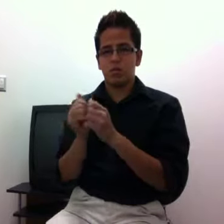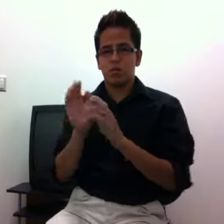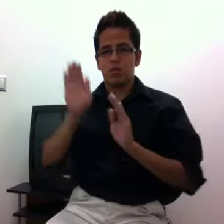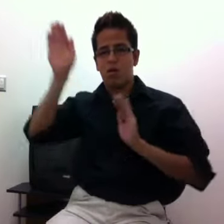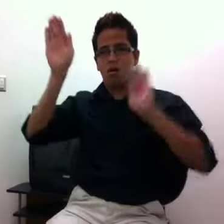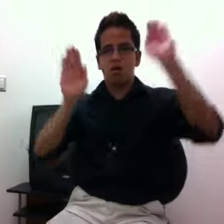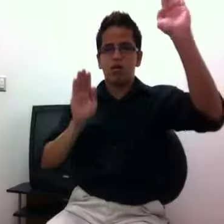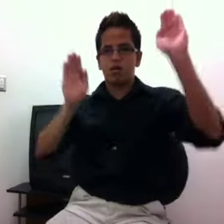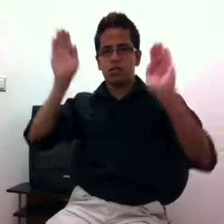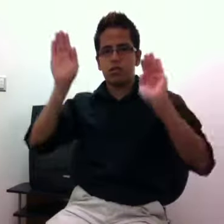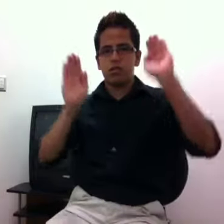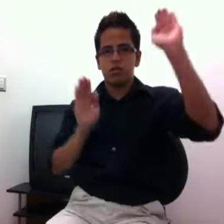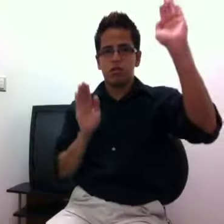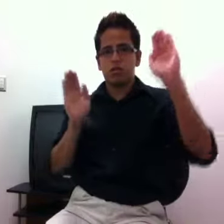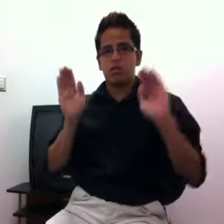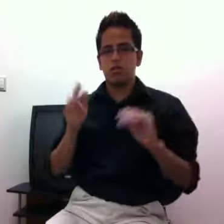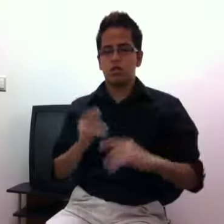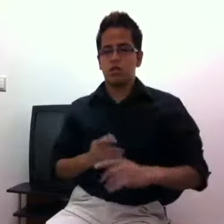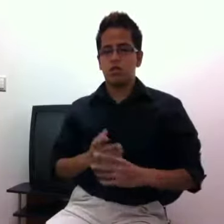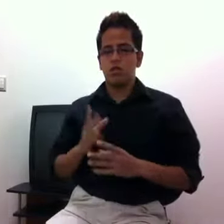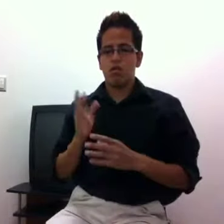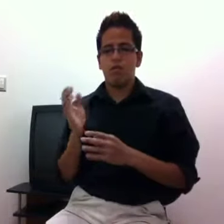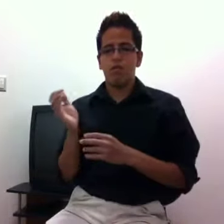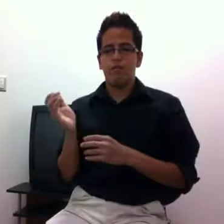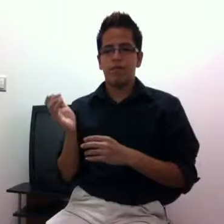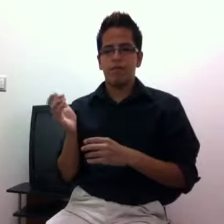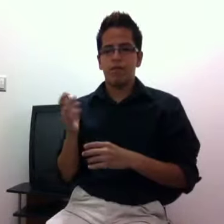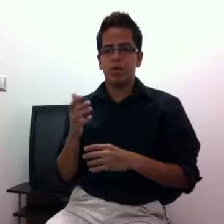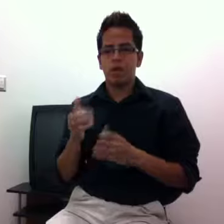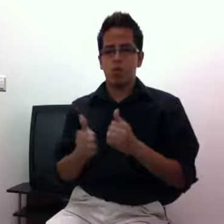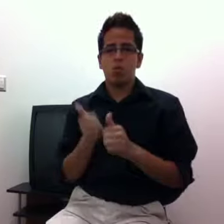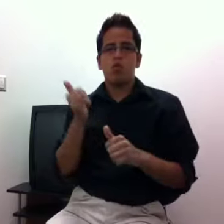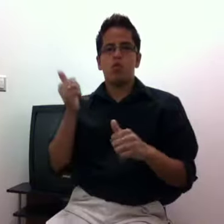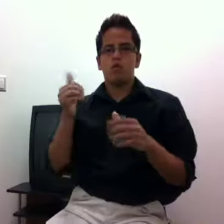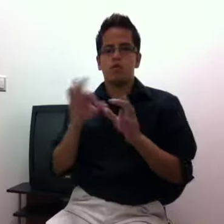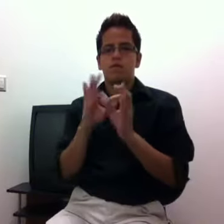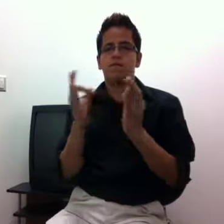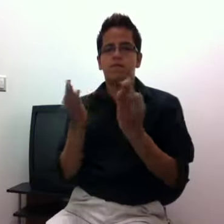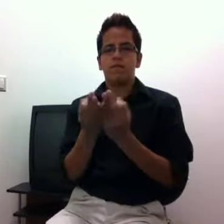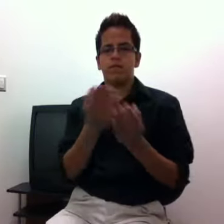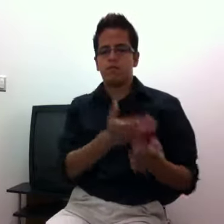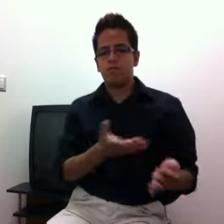also made into a table, a very rare piece of furniture.